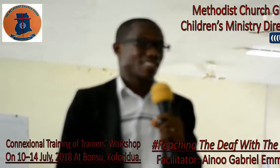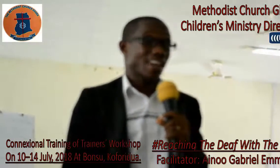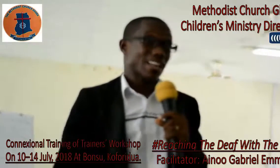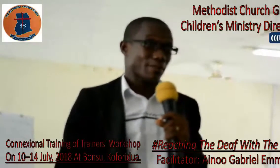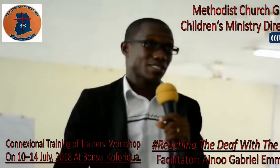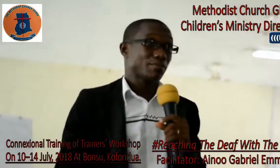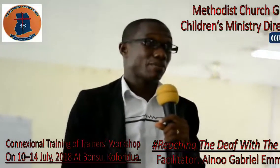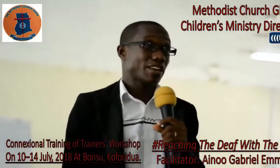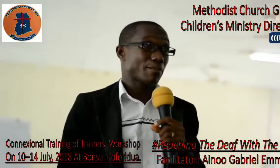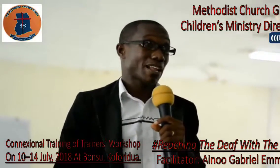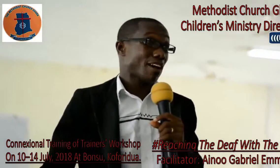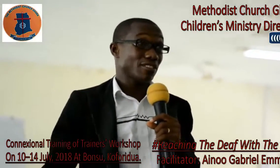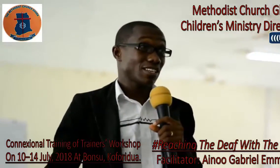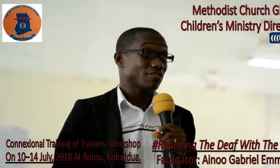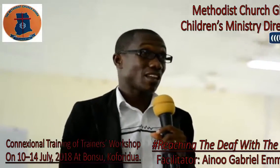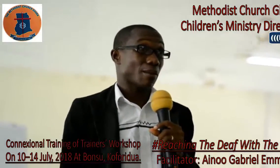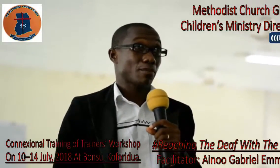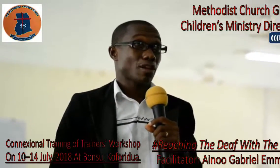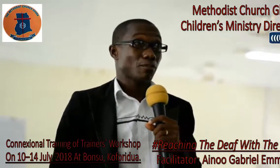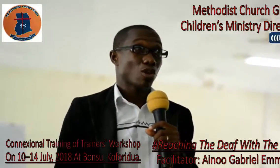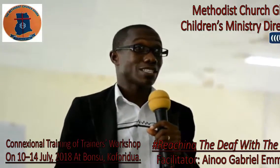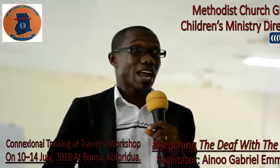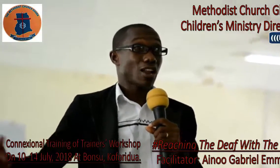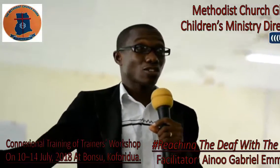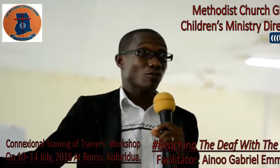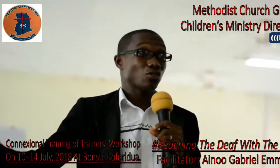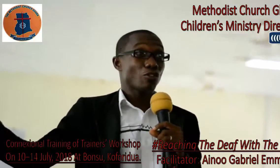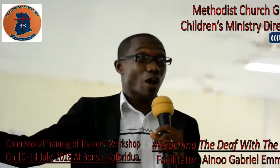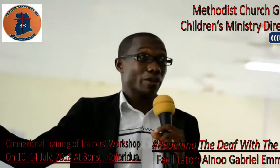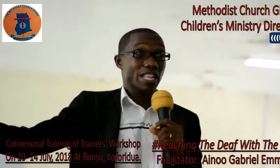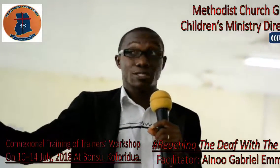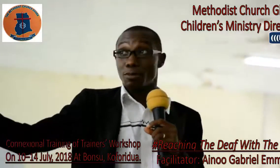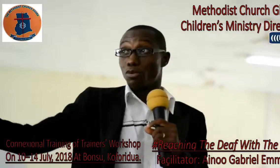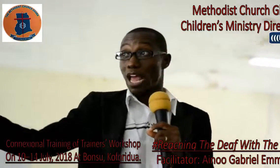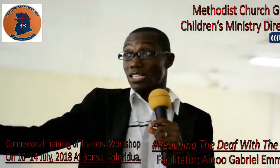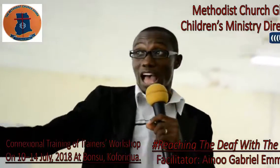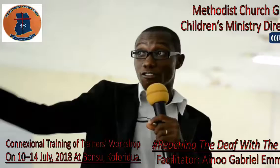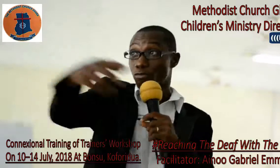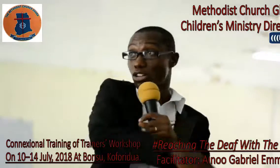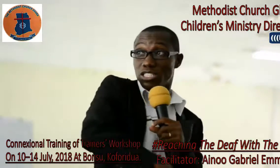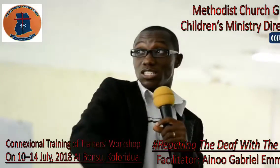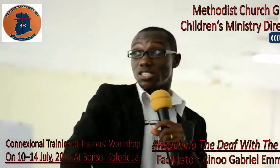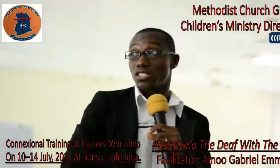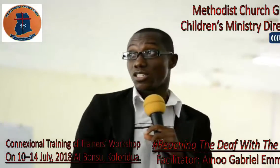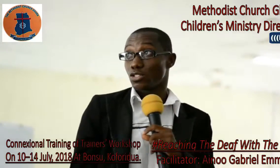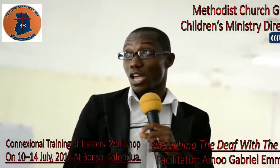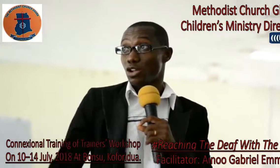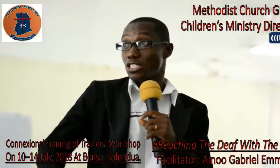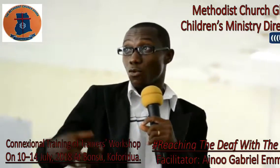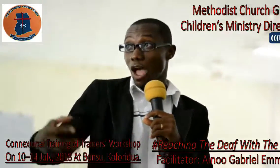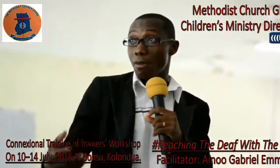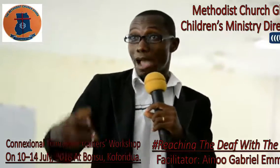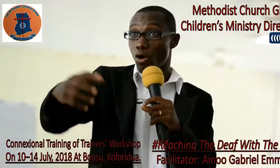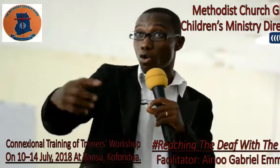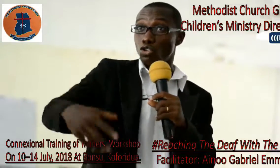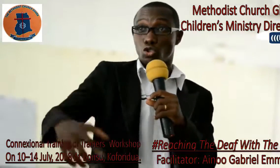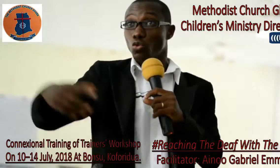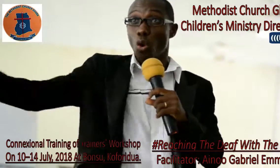And I'm still praying about it. I haven't given up. Because there are a lot of Jehovah's Witnesses that I have brought in. So I don't see why my own should go